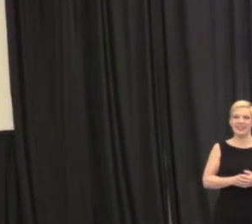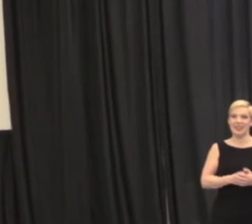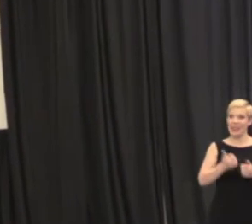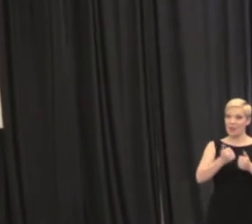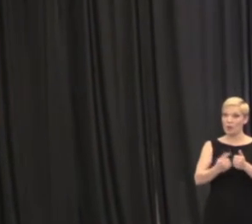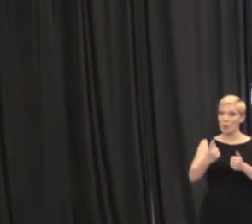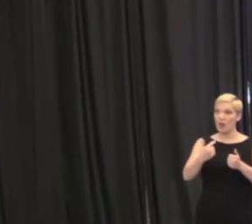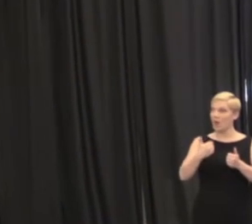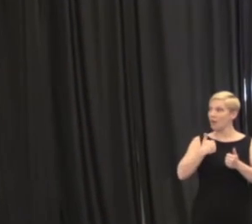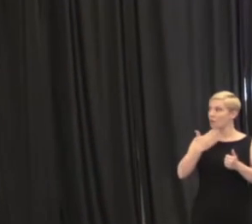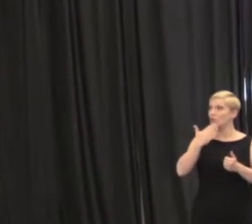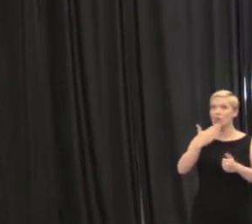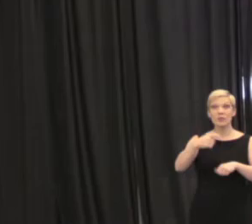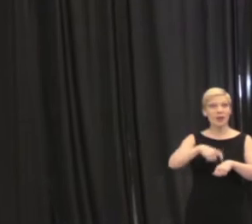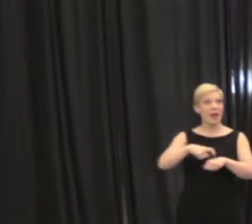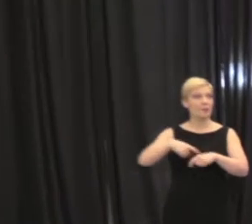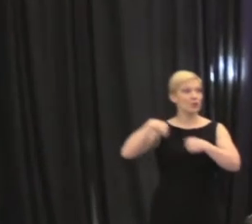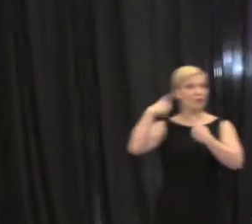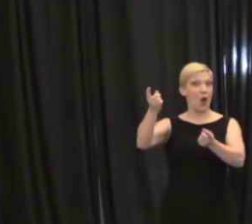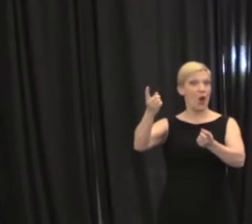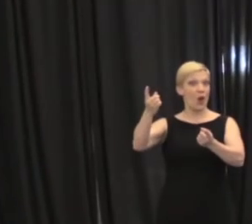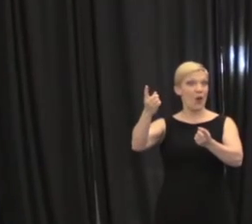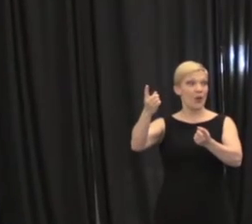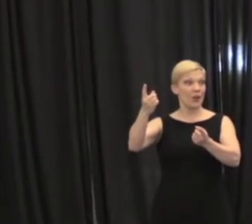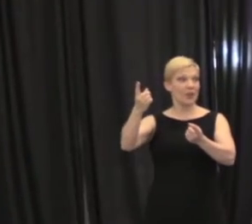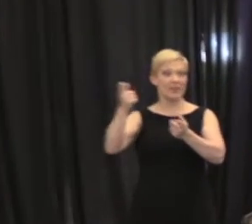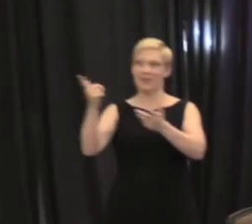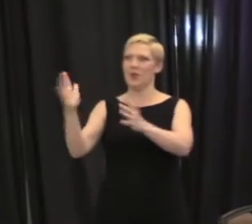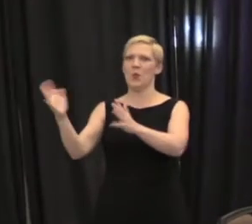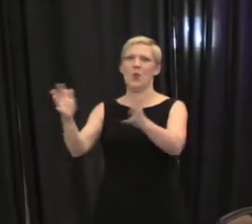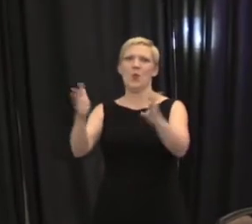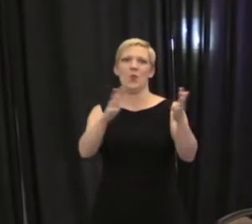Did everybody have a good time so far?